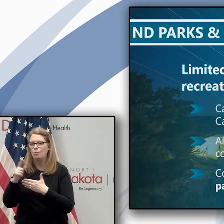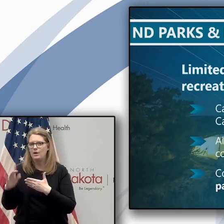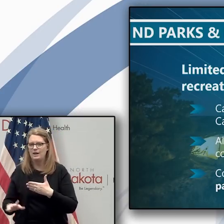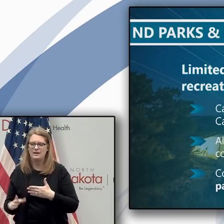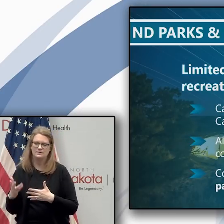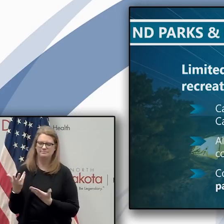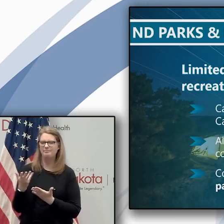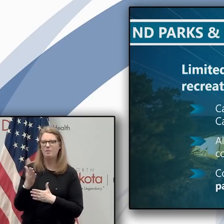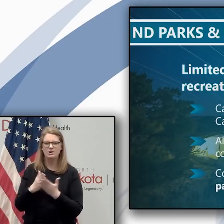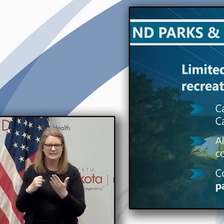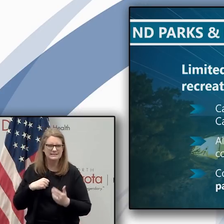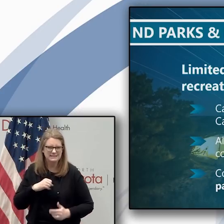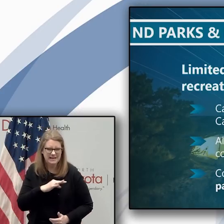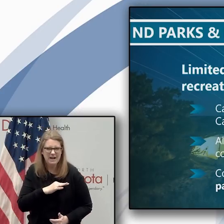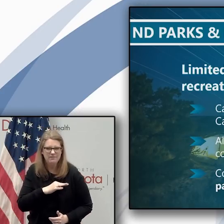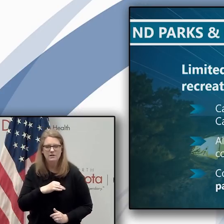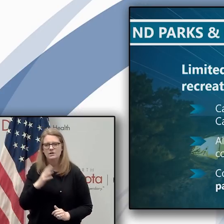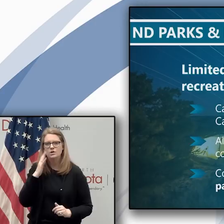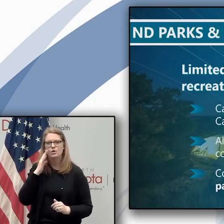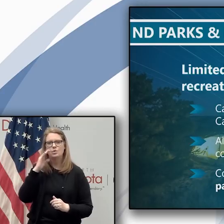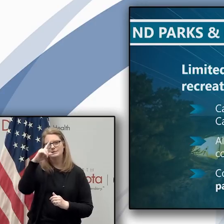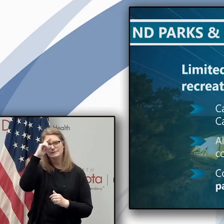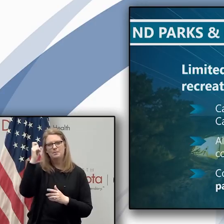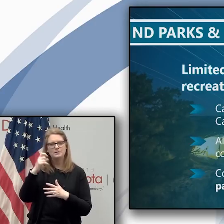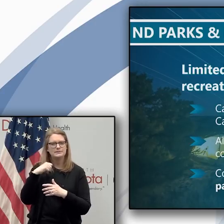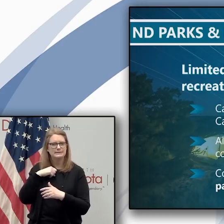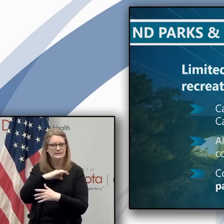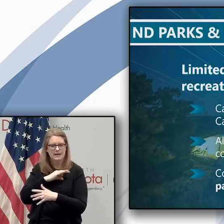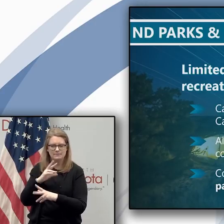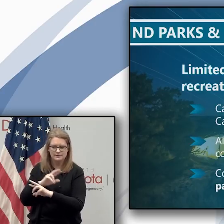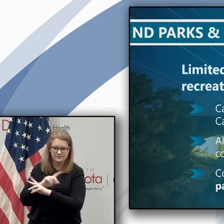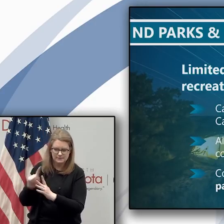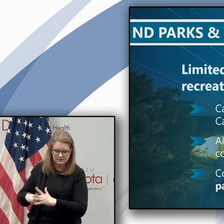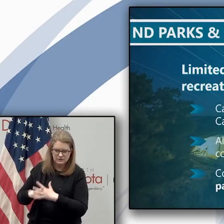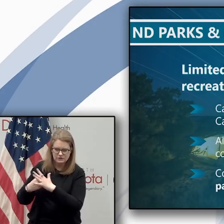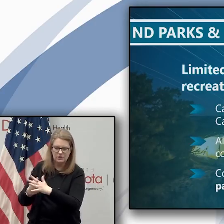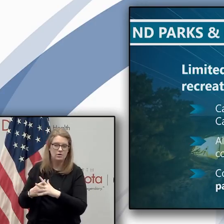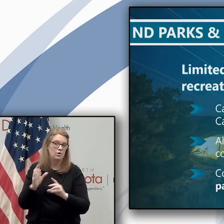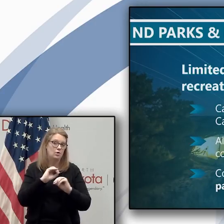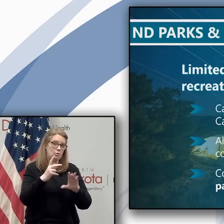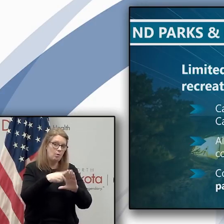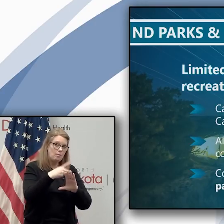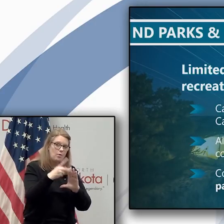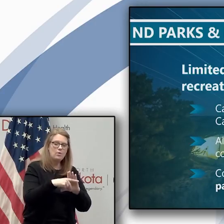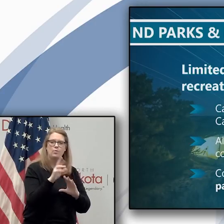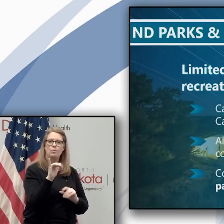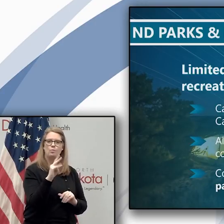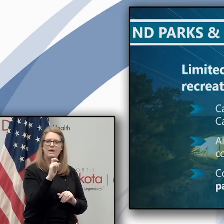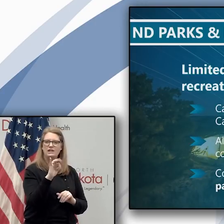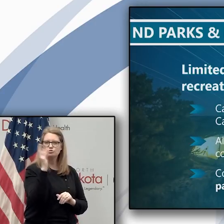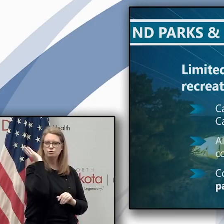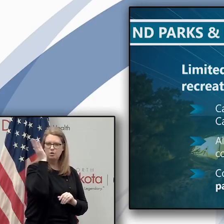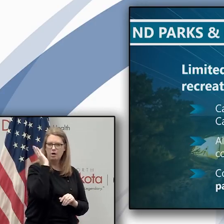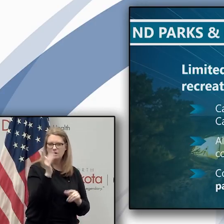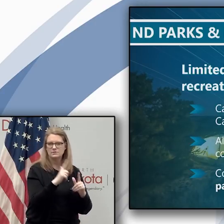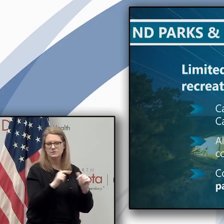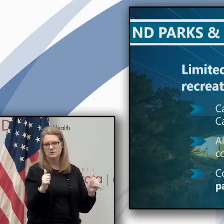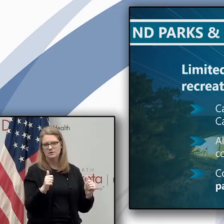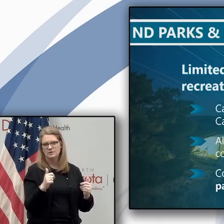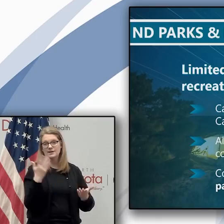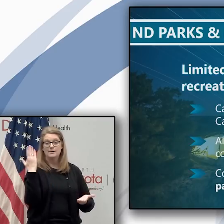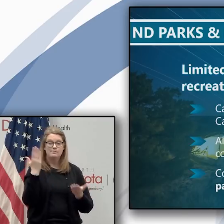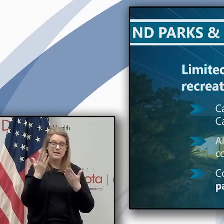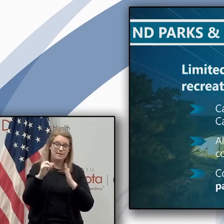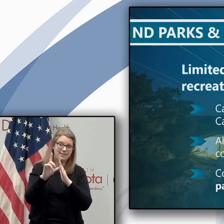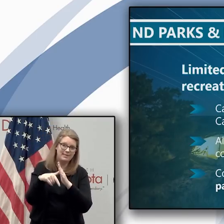staffing as we get summer staff on. There's not going to be any programming, whether those are ranger talks, those things may be available through